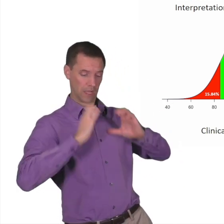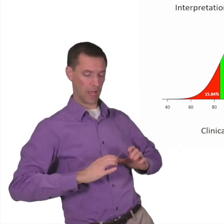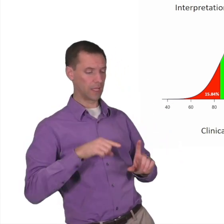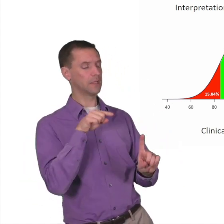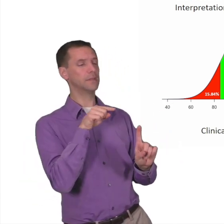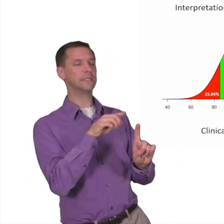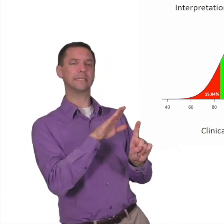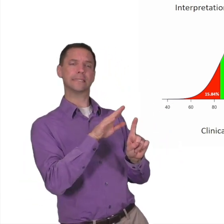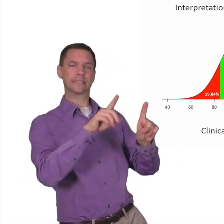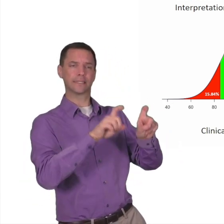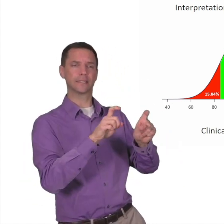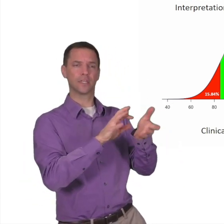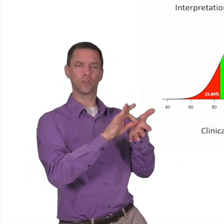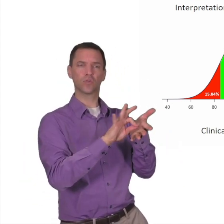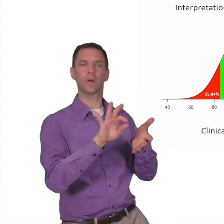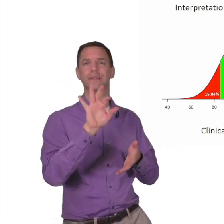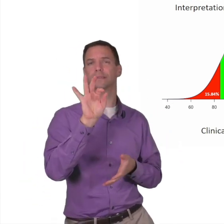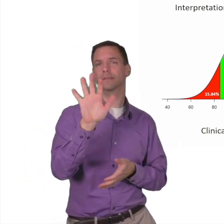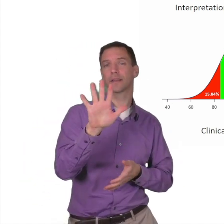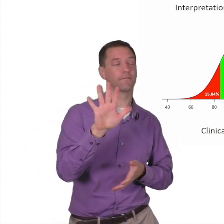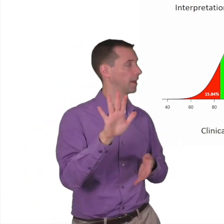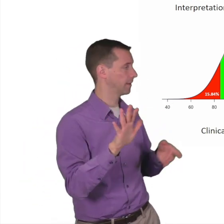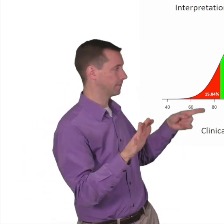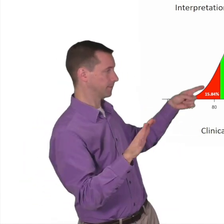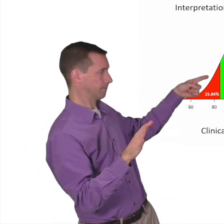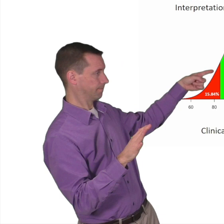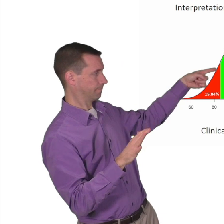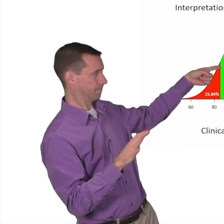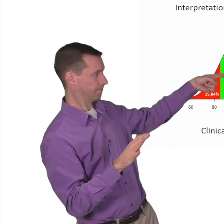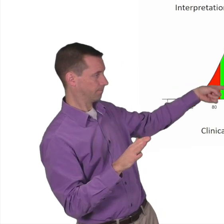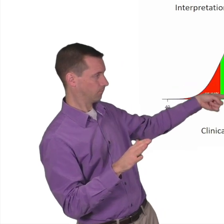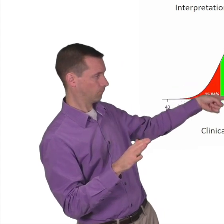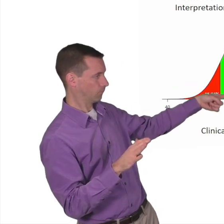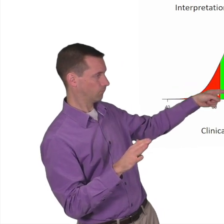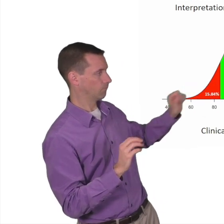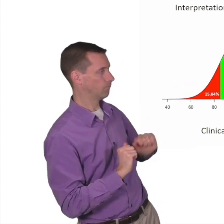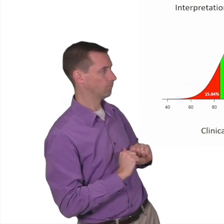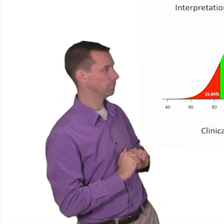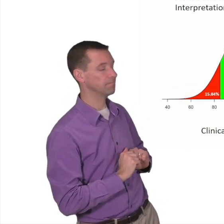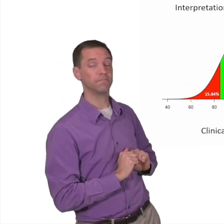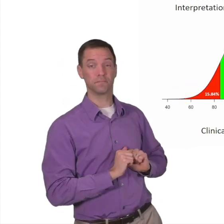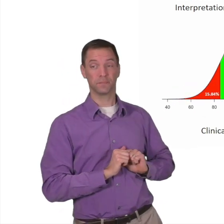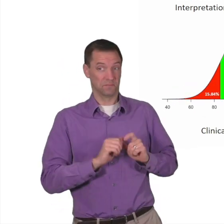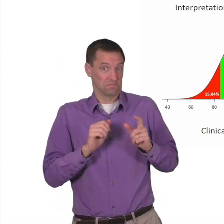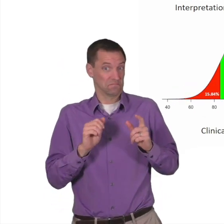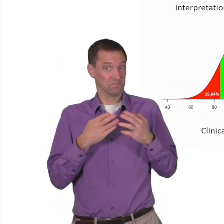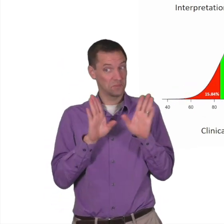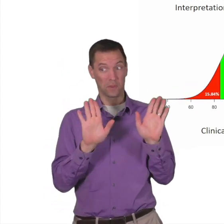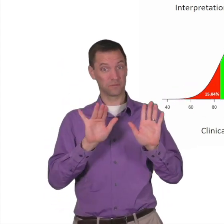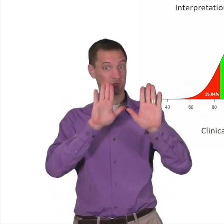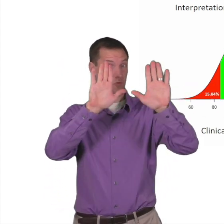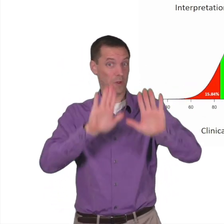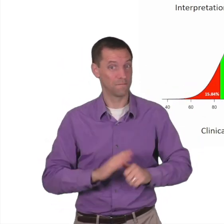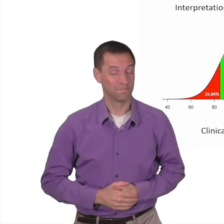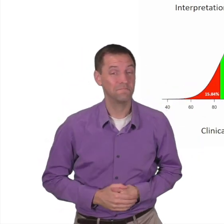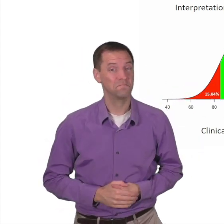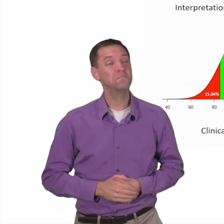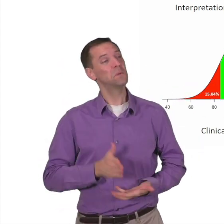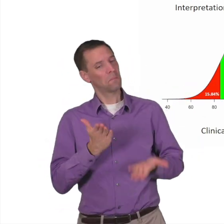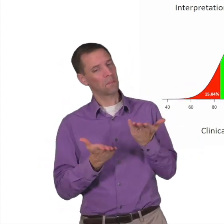Suppose you're evaluating a client and they have a standard score on some assessment of 95. In general, that's pretty